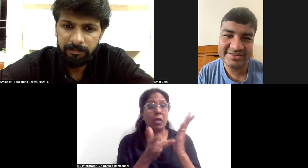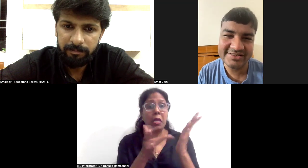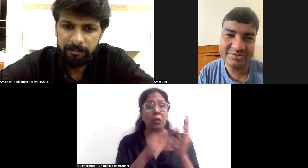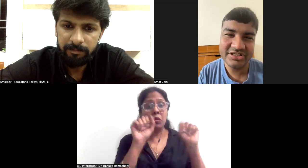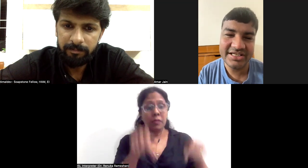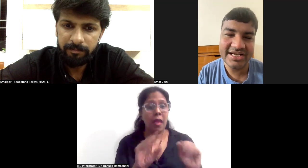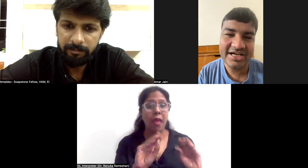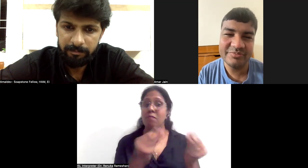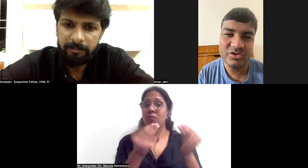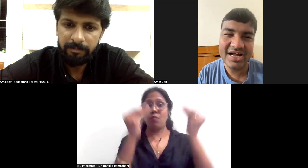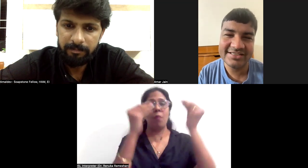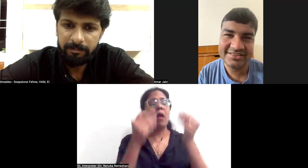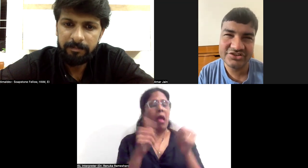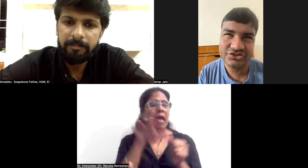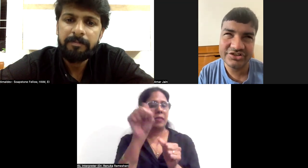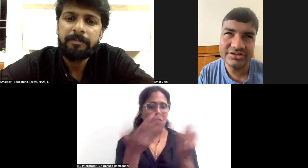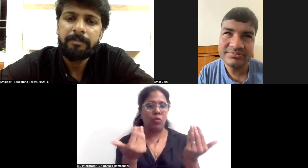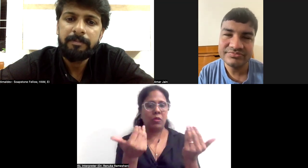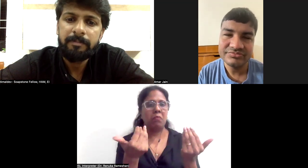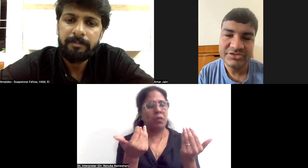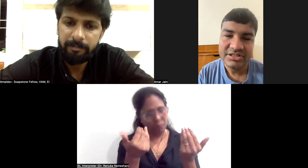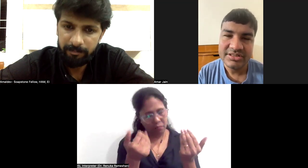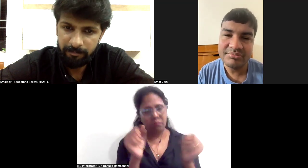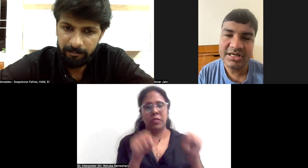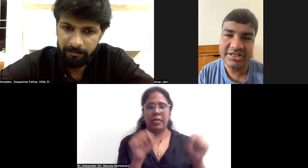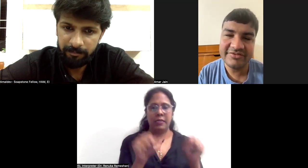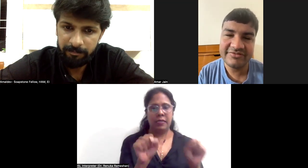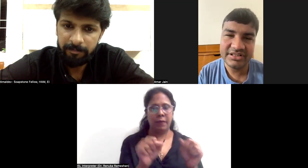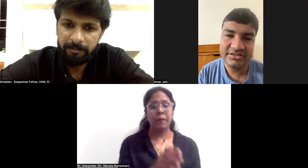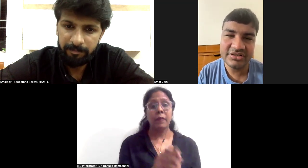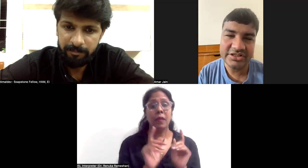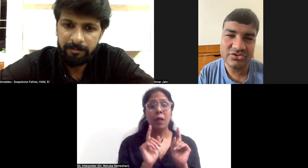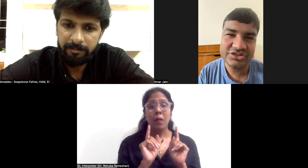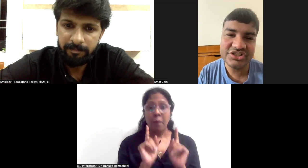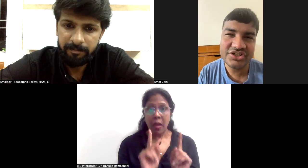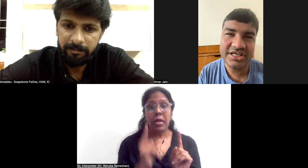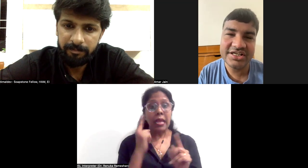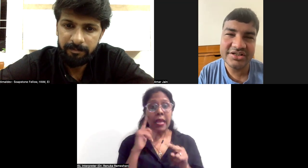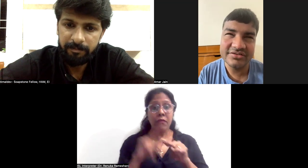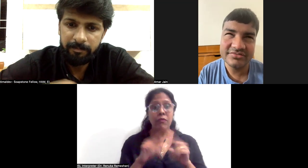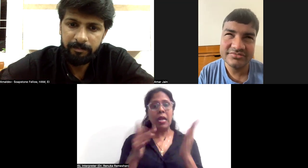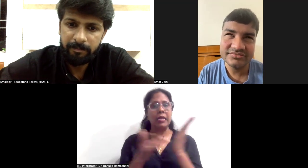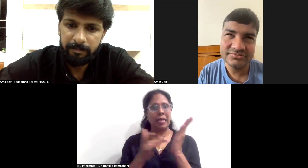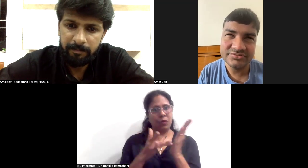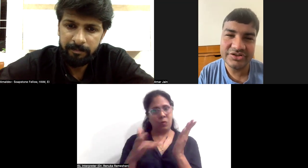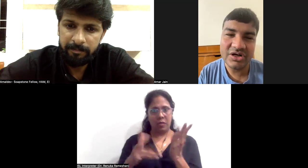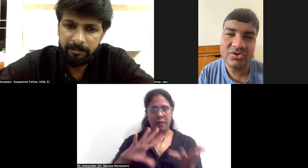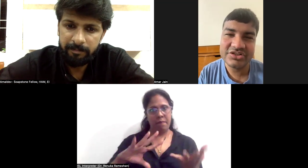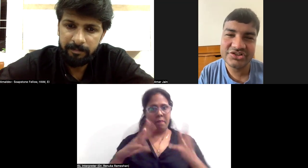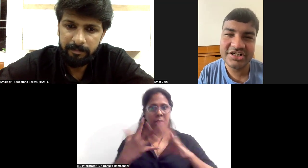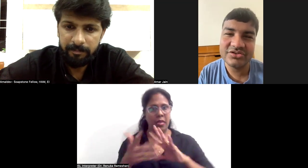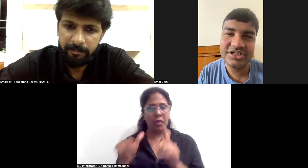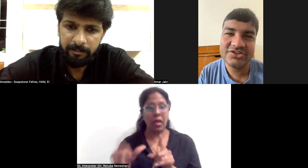improve accessibility and improve access in general, but if the technology is created